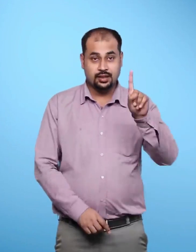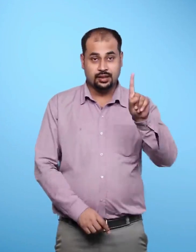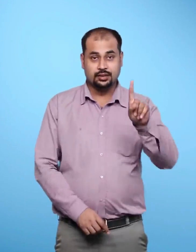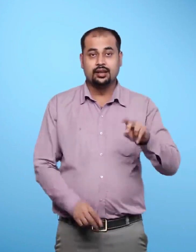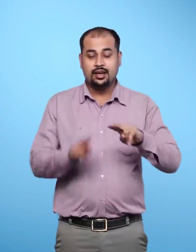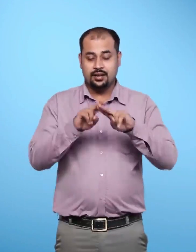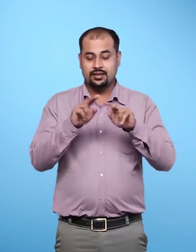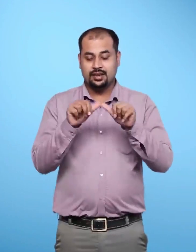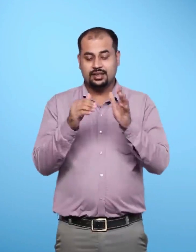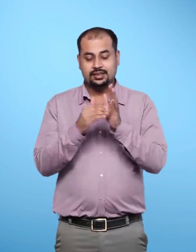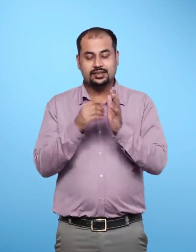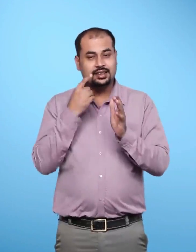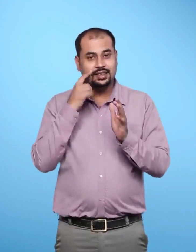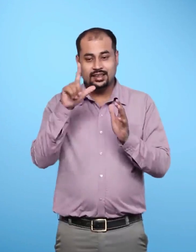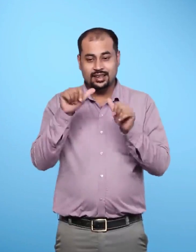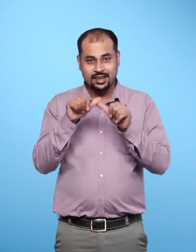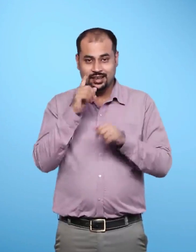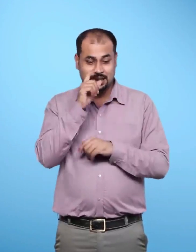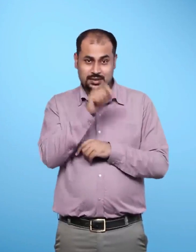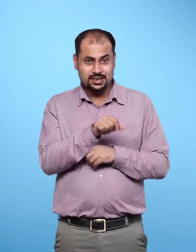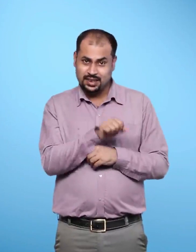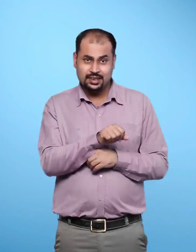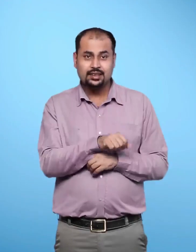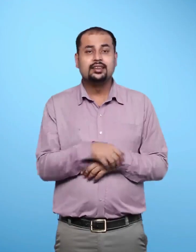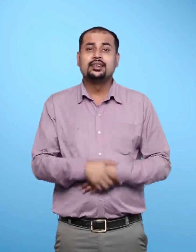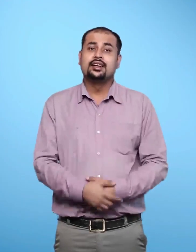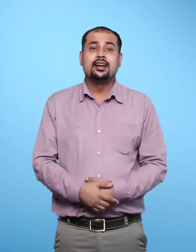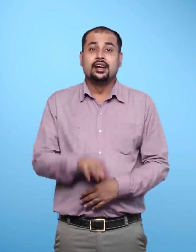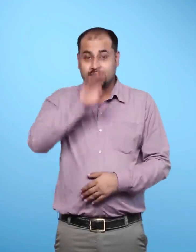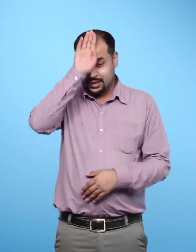1. At what price per kg did Fazila sell the kingfish?